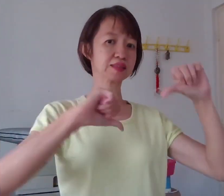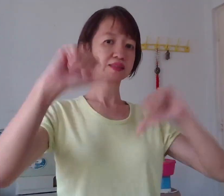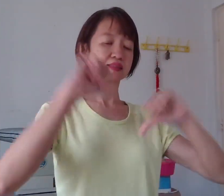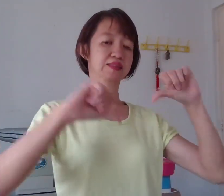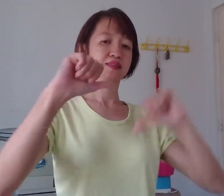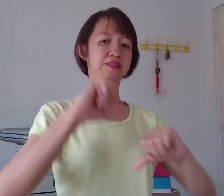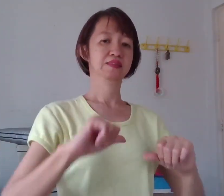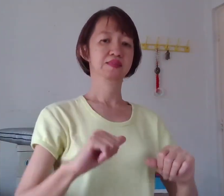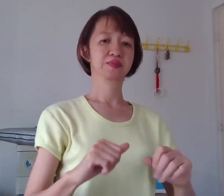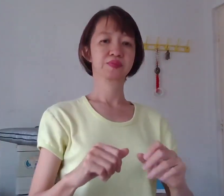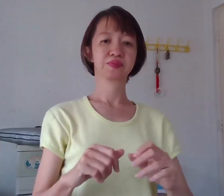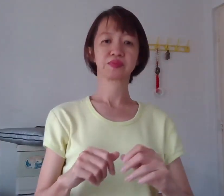Science,